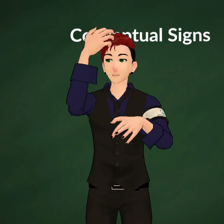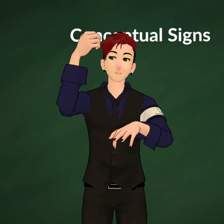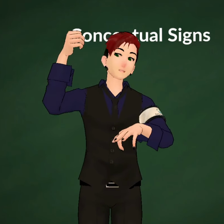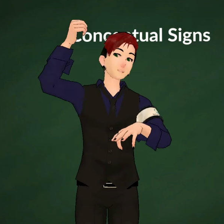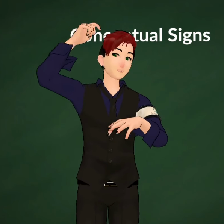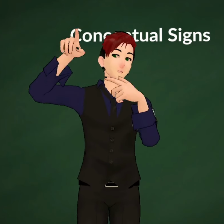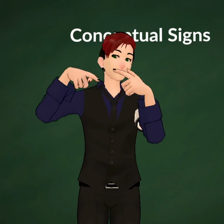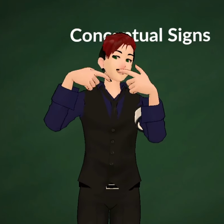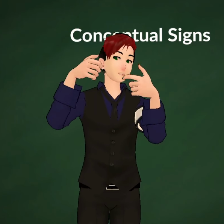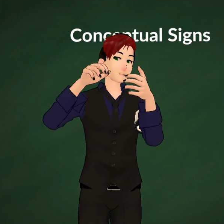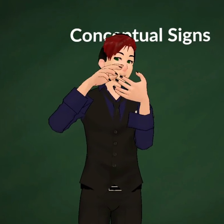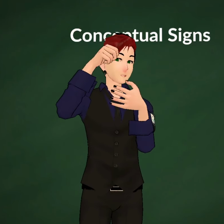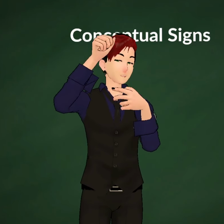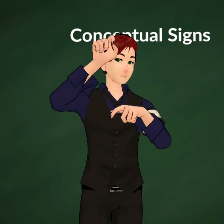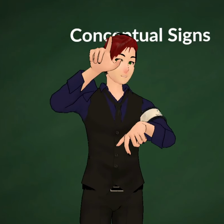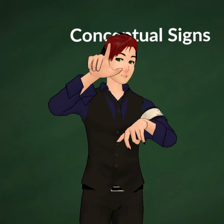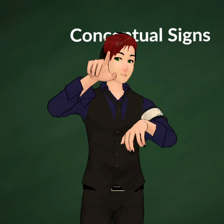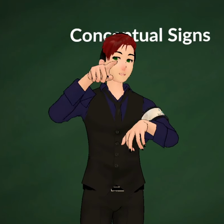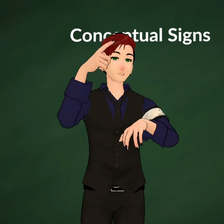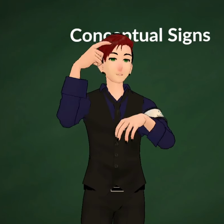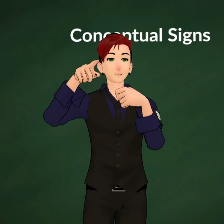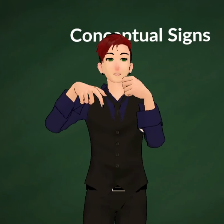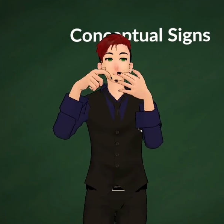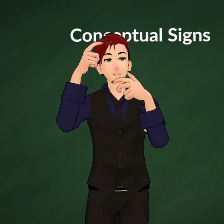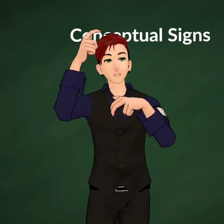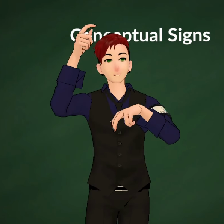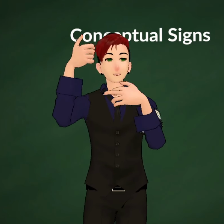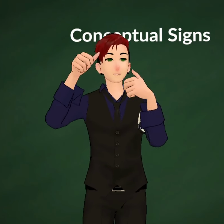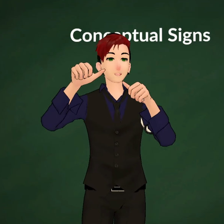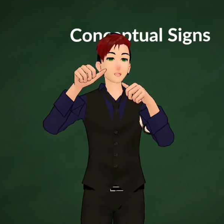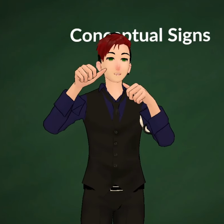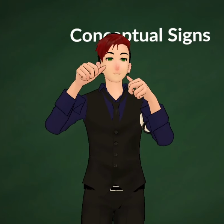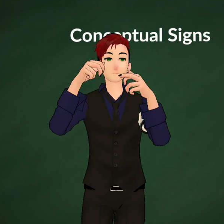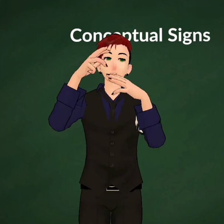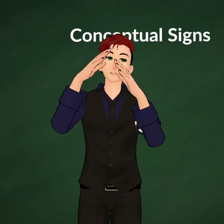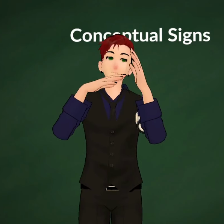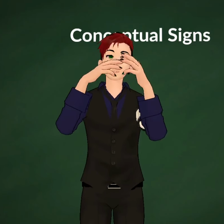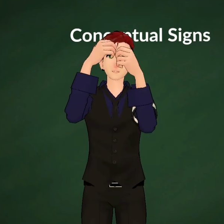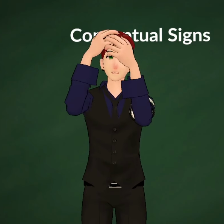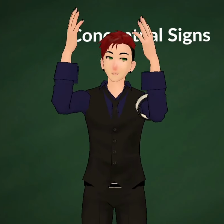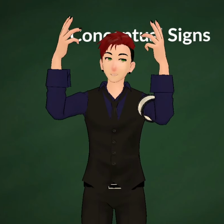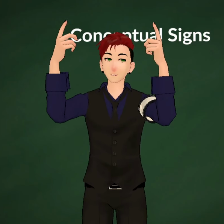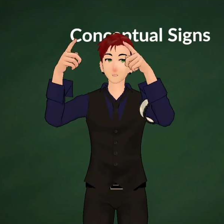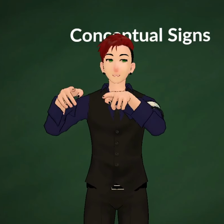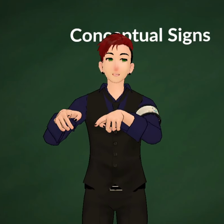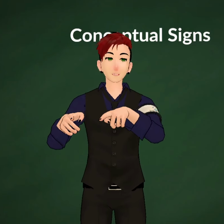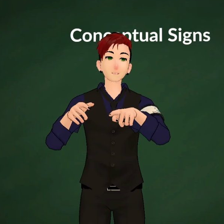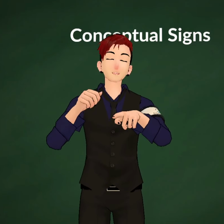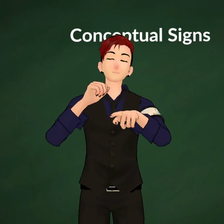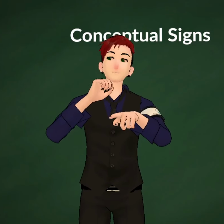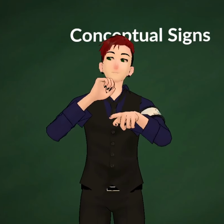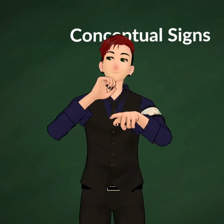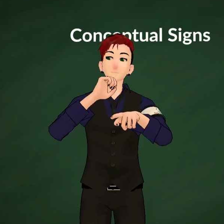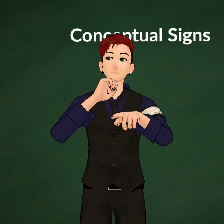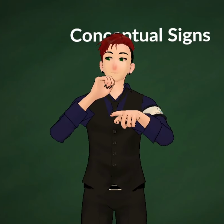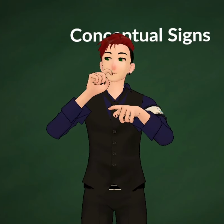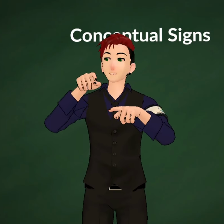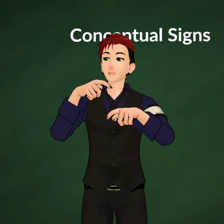be mindful of when you're trying to learn ASL is think about the concepts, try and like paint a picture of what's happening, not